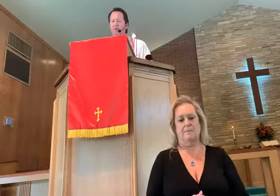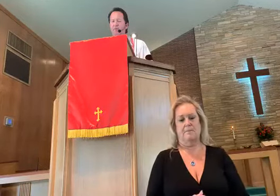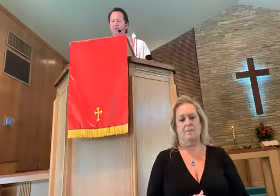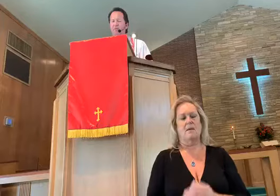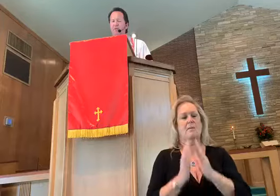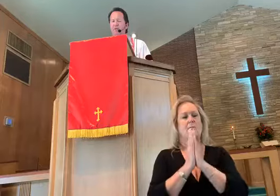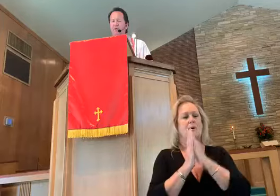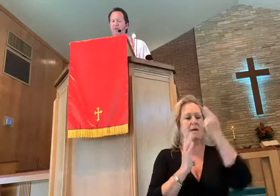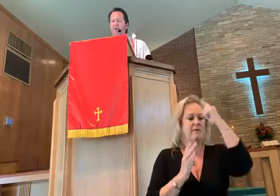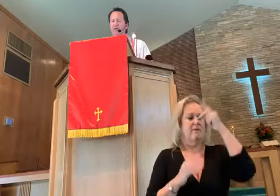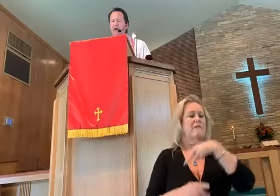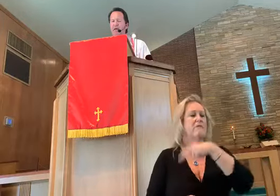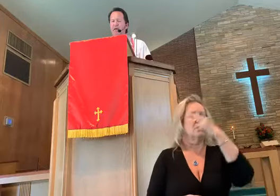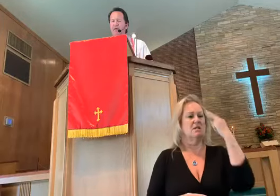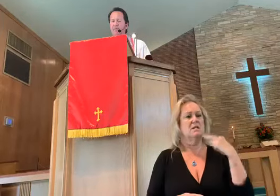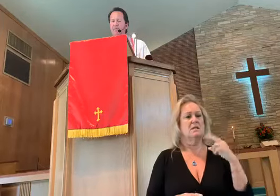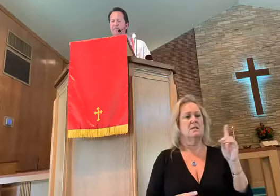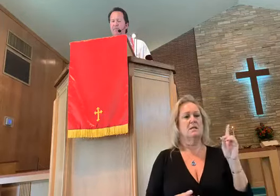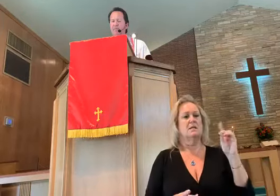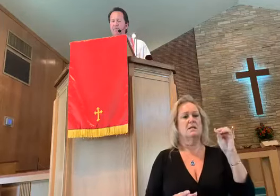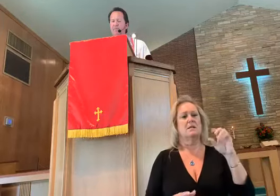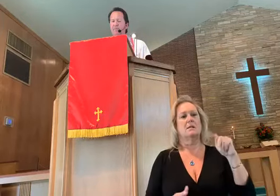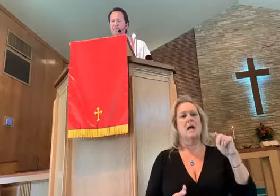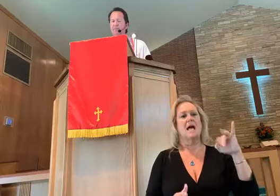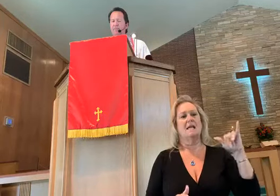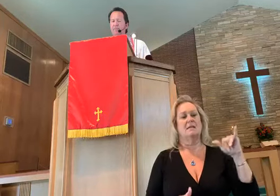We pray for Virginia and Dottie.